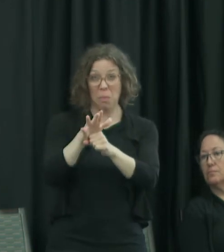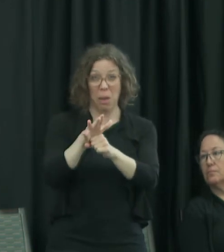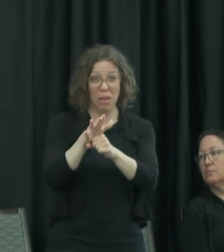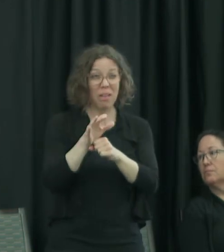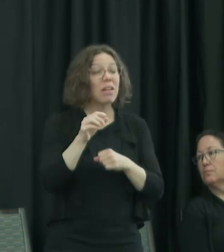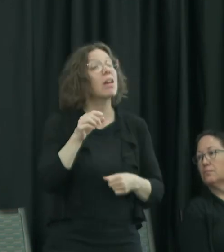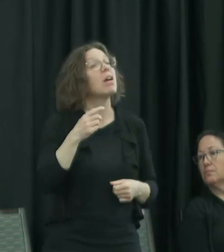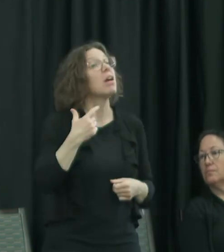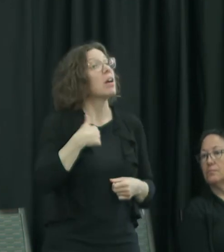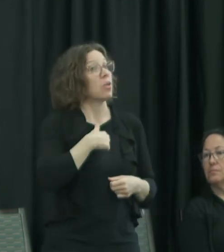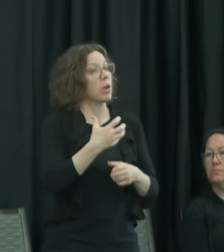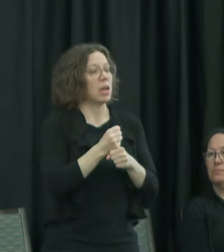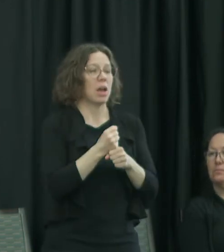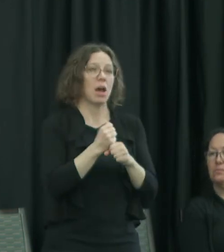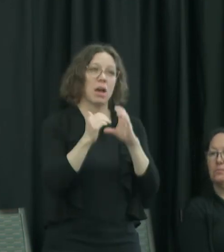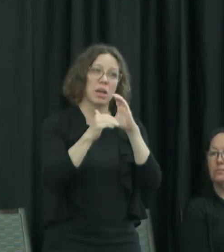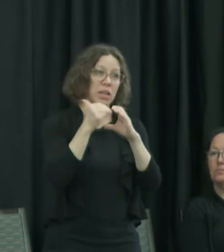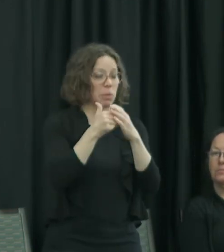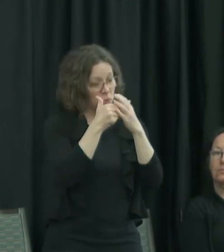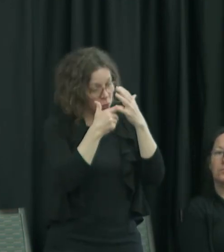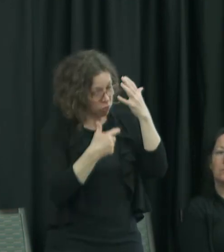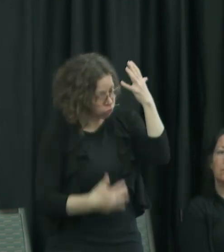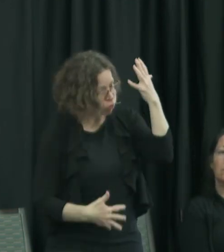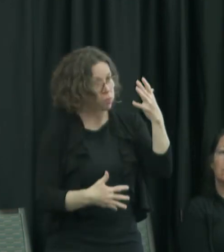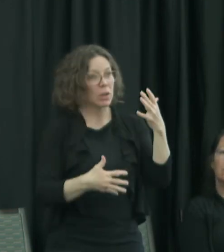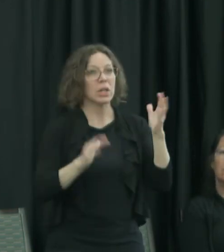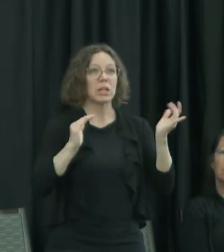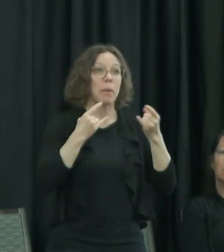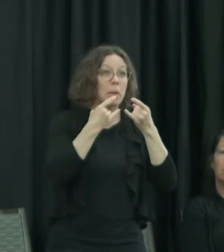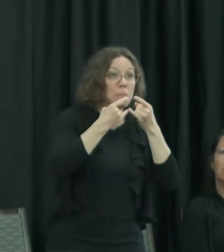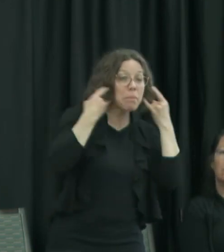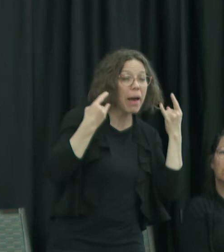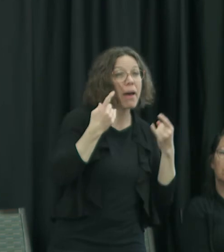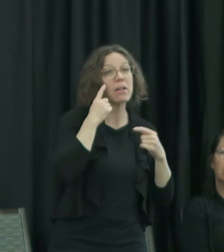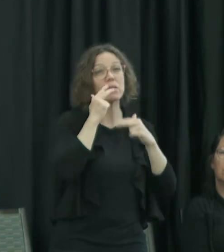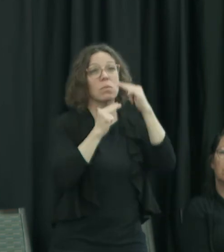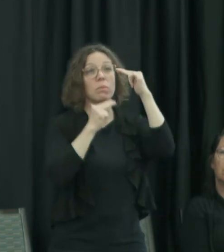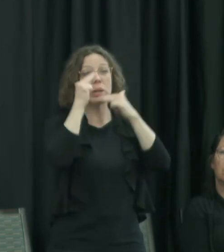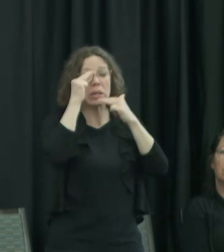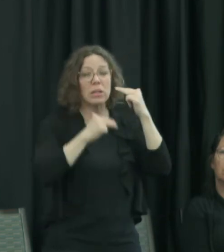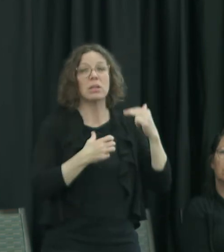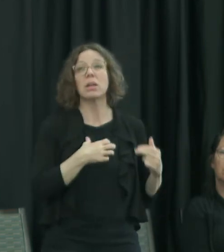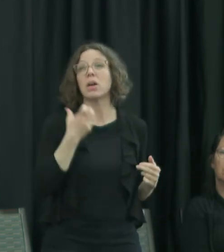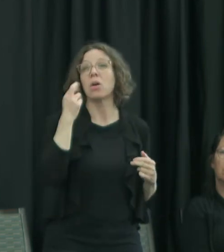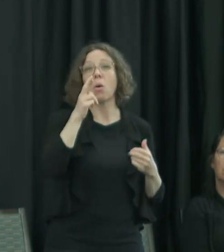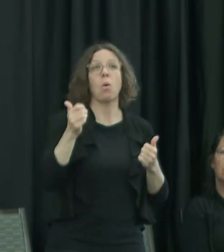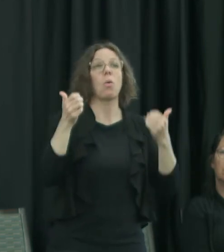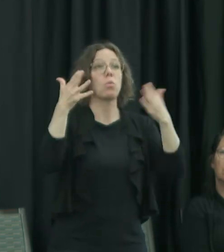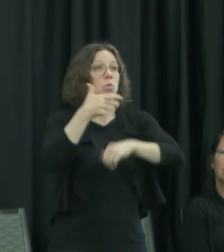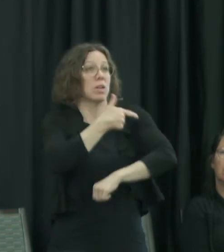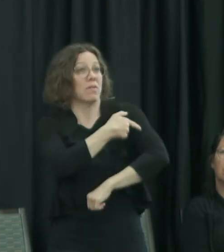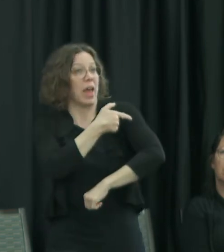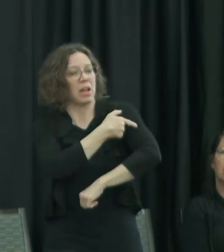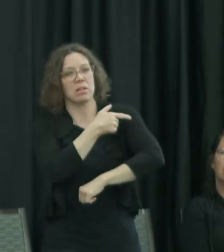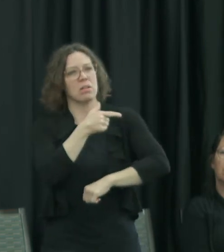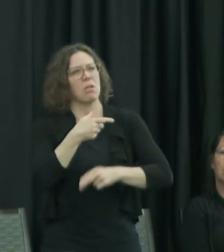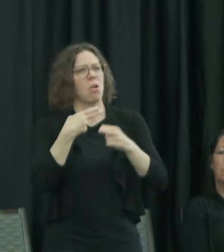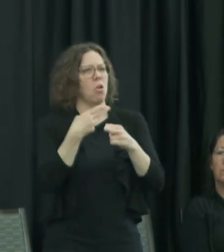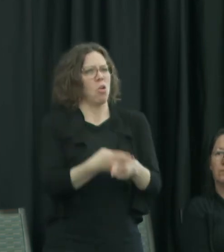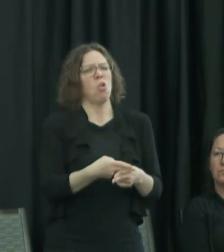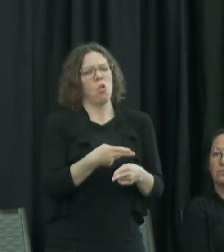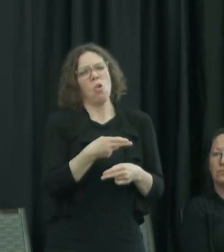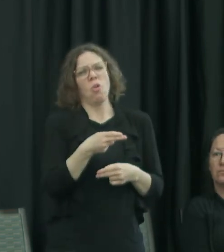has received hundreds of emails comparing our mask mandate for our buildings or the promotion of getting vaccines to be the immoral